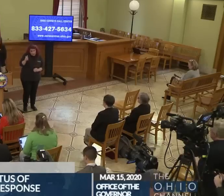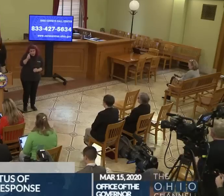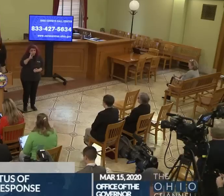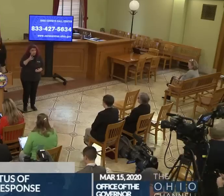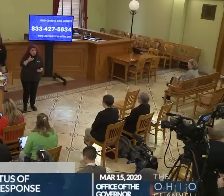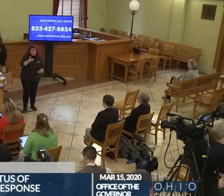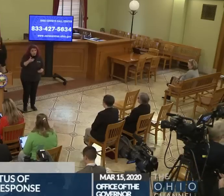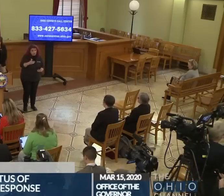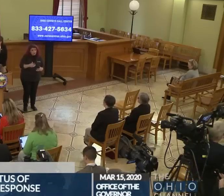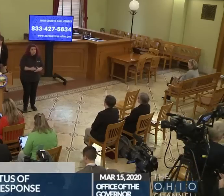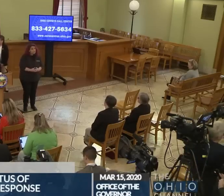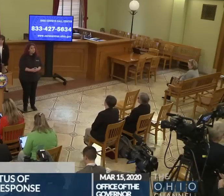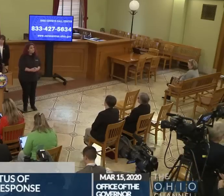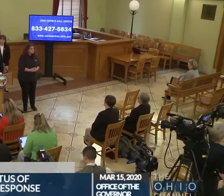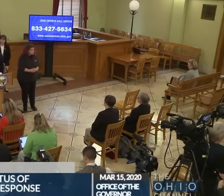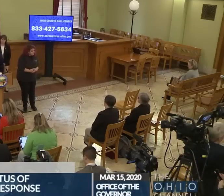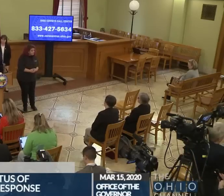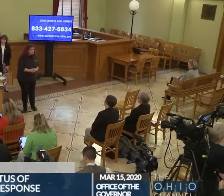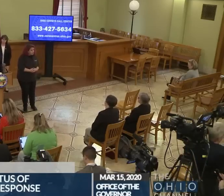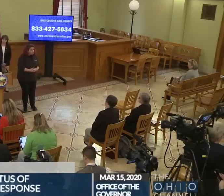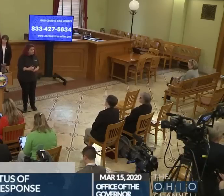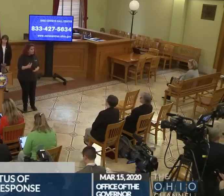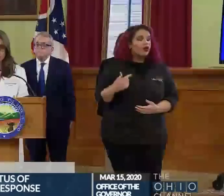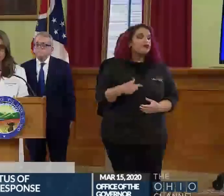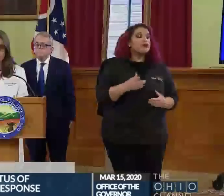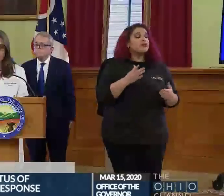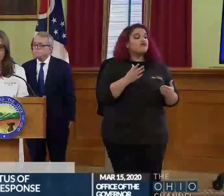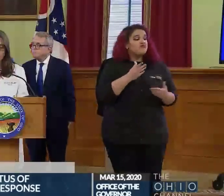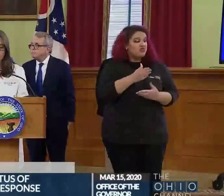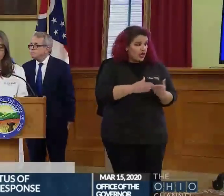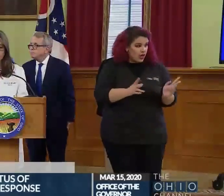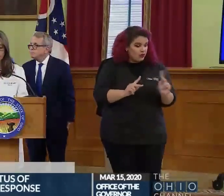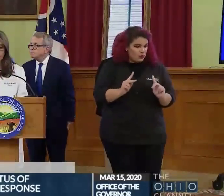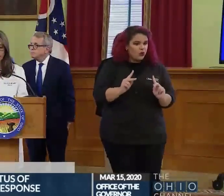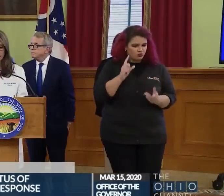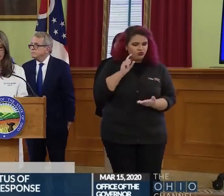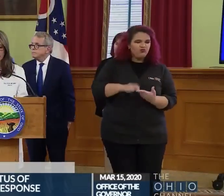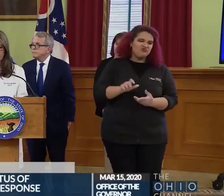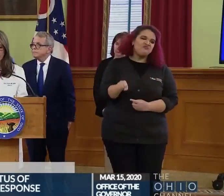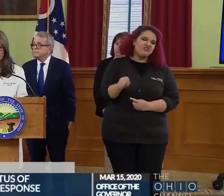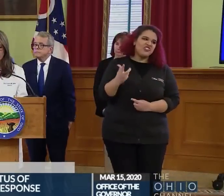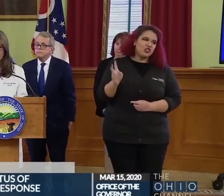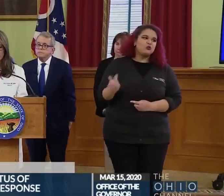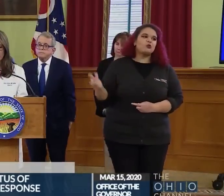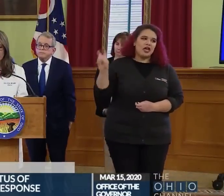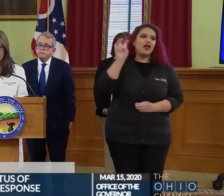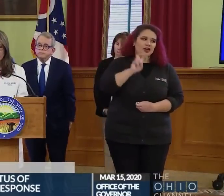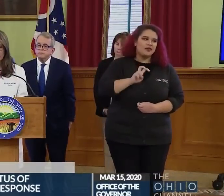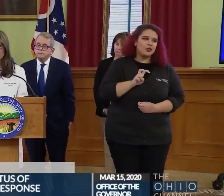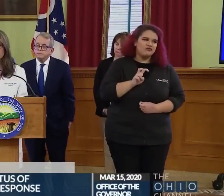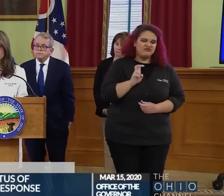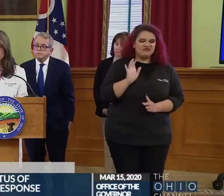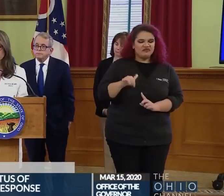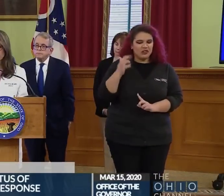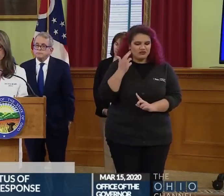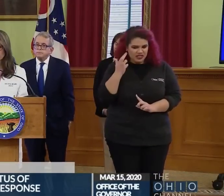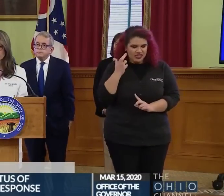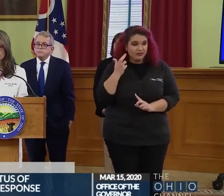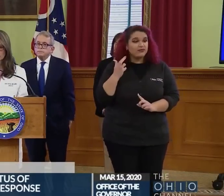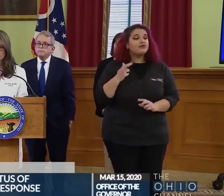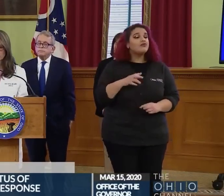Thank you, Laura. We'll continue to see cases that are travelers. As you know, we've been looking at the other cruise ship